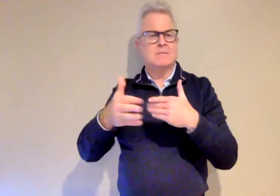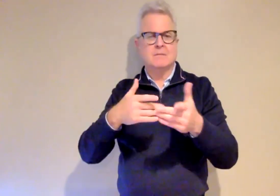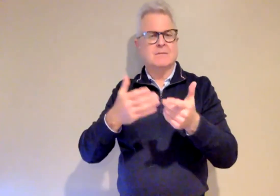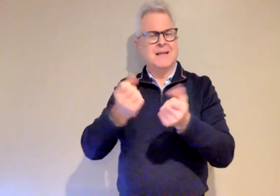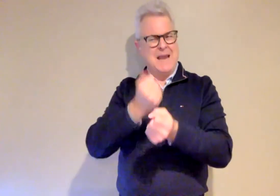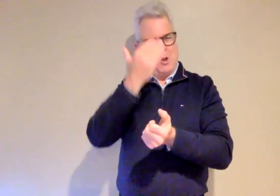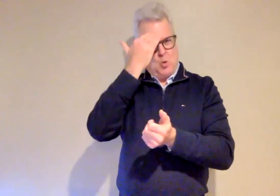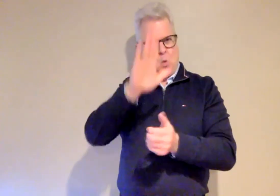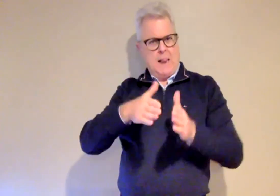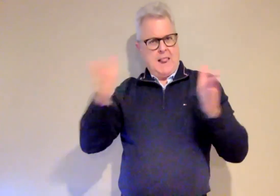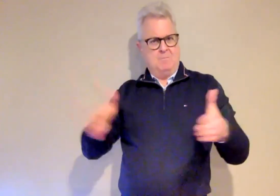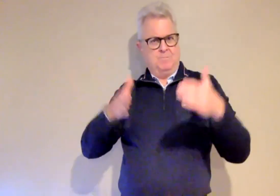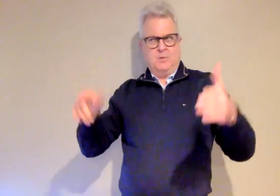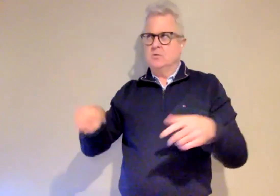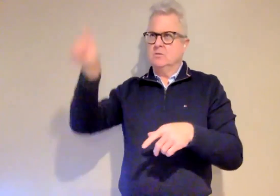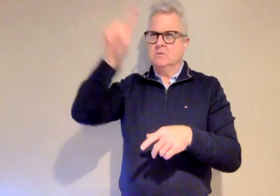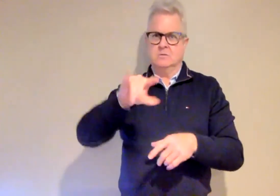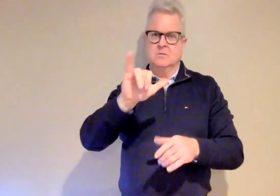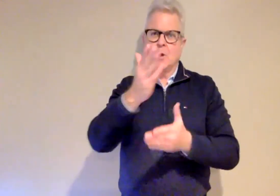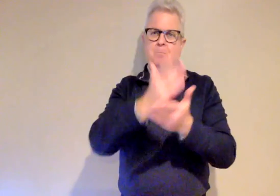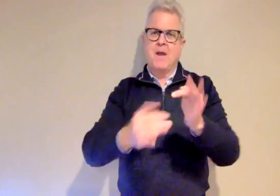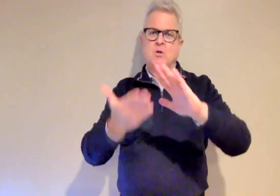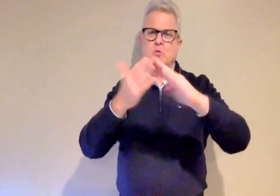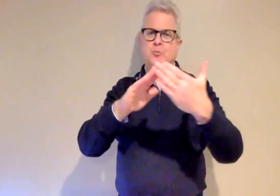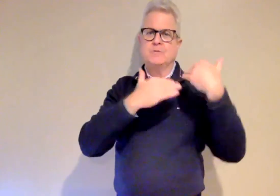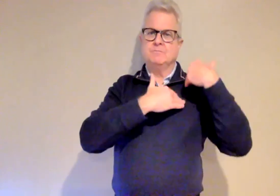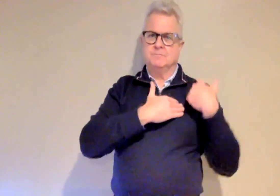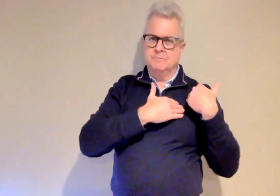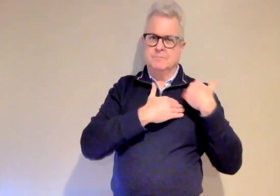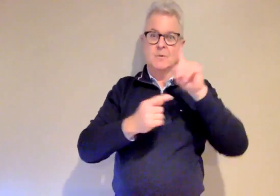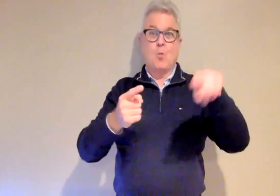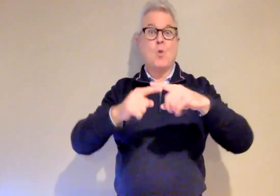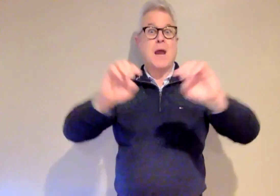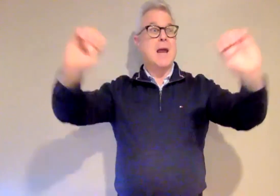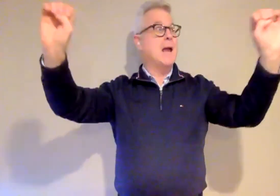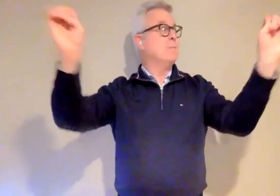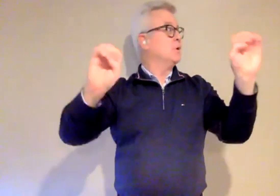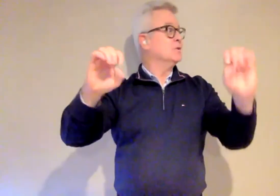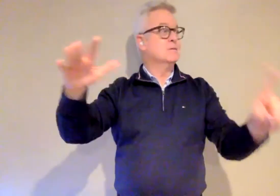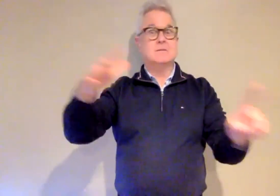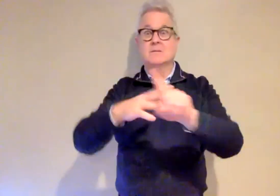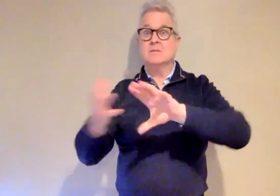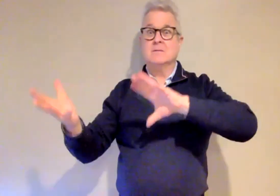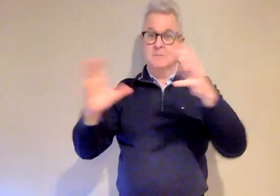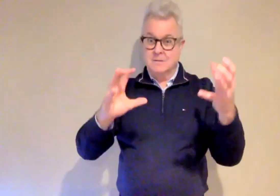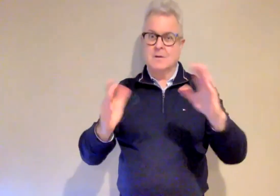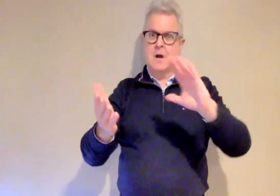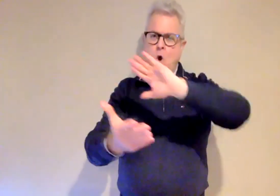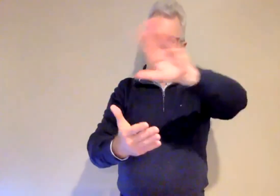Okay. Doesn't matter if you live in a private house, a condo, or an apartment complex, you should have some type of buddy system where